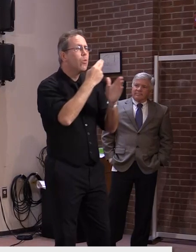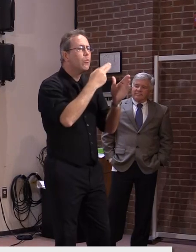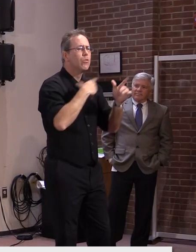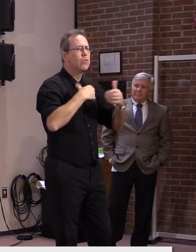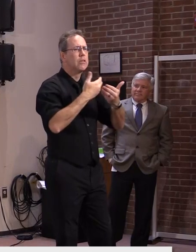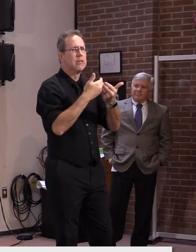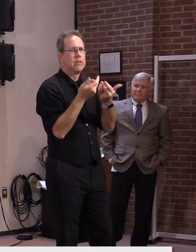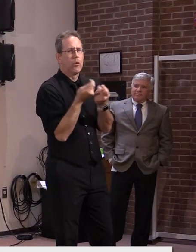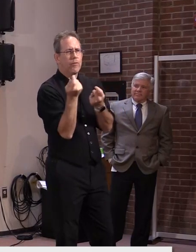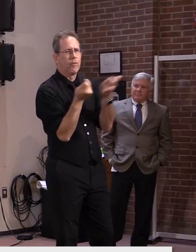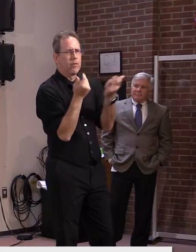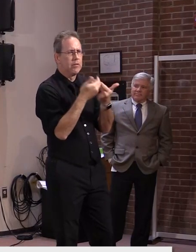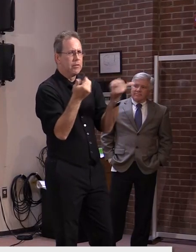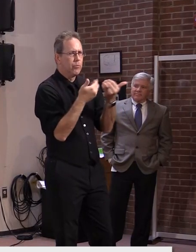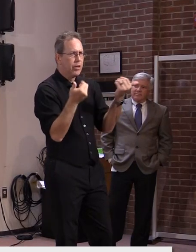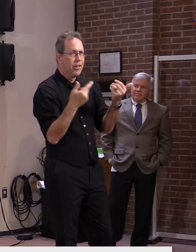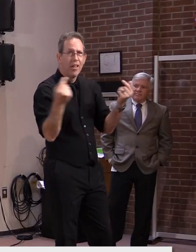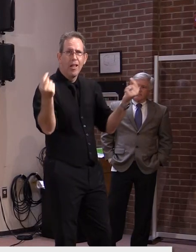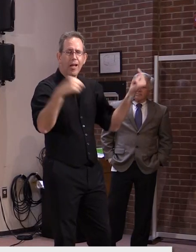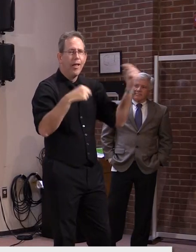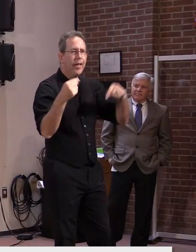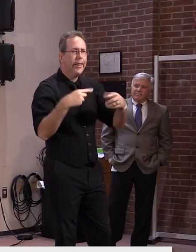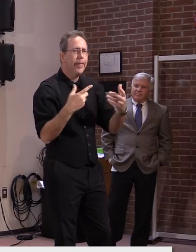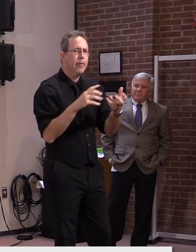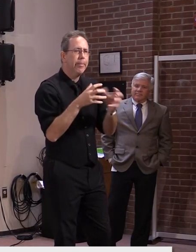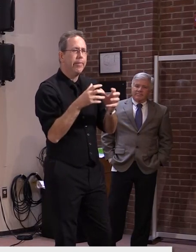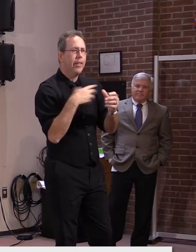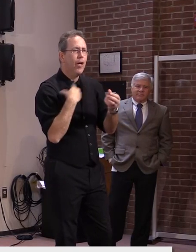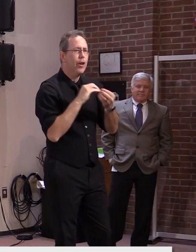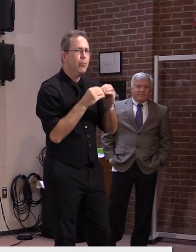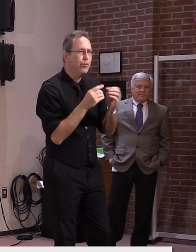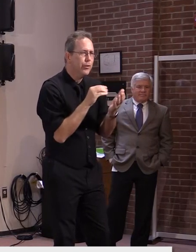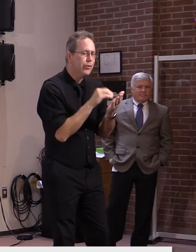but that's a small point.